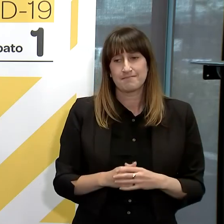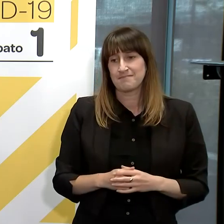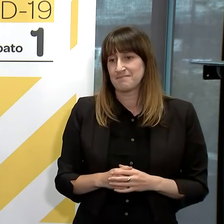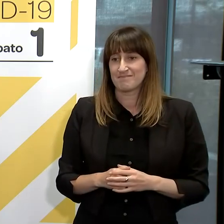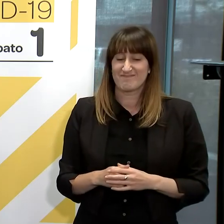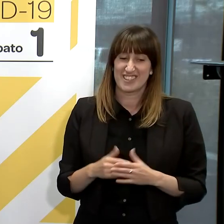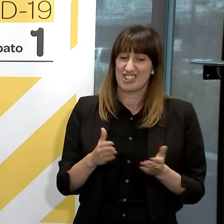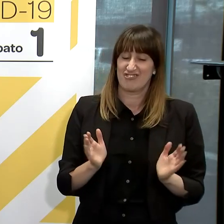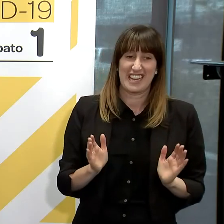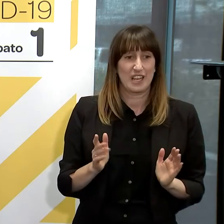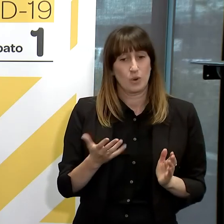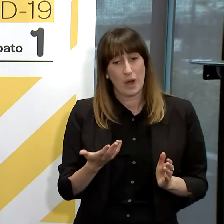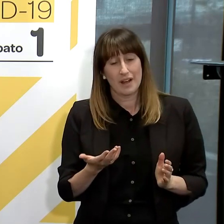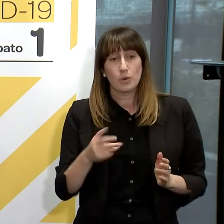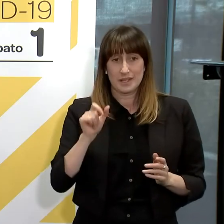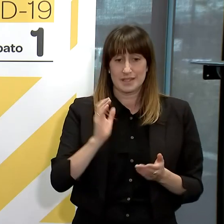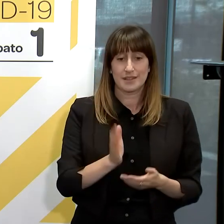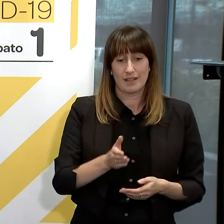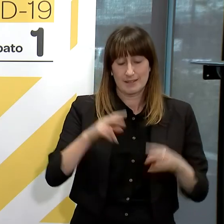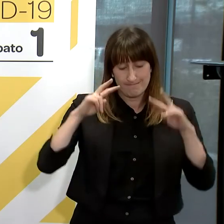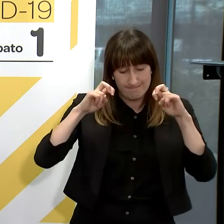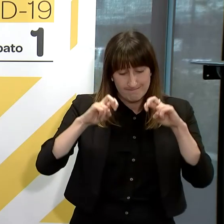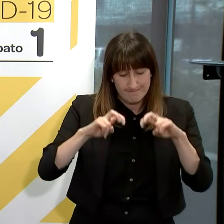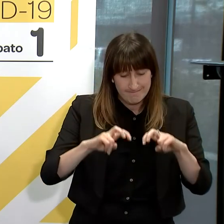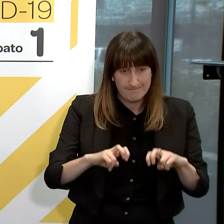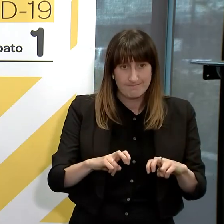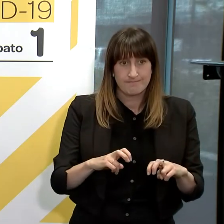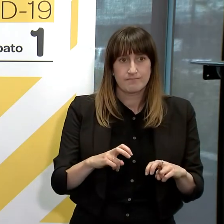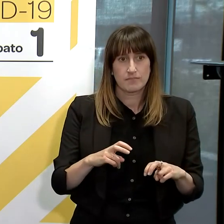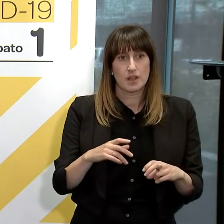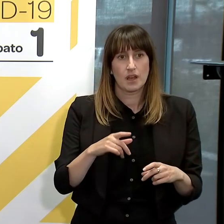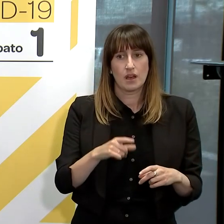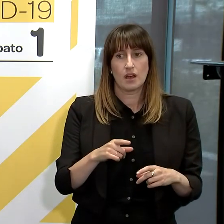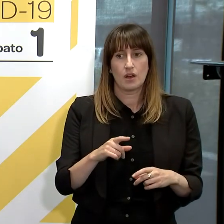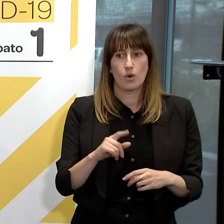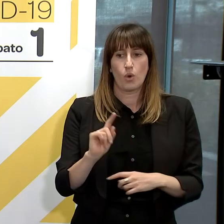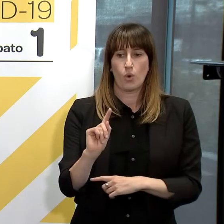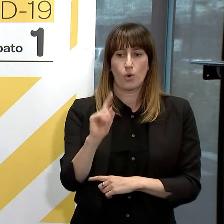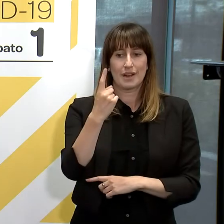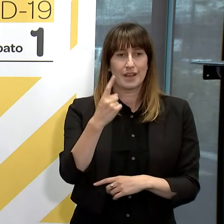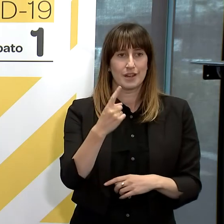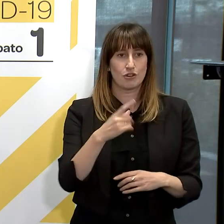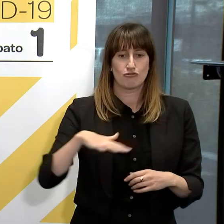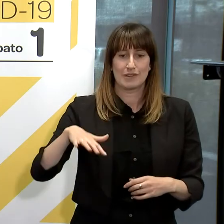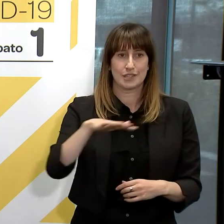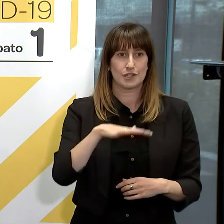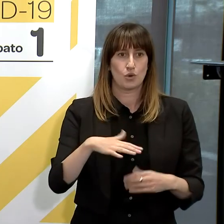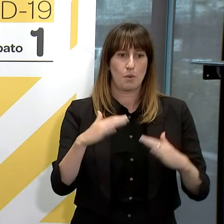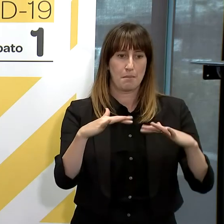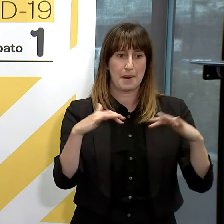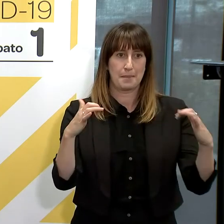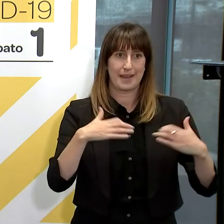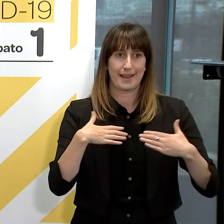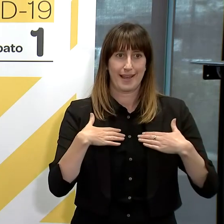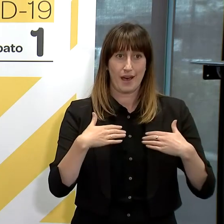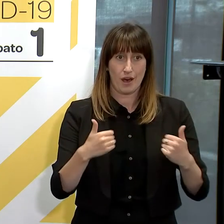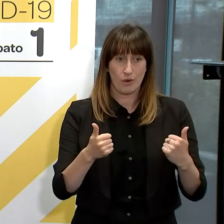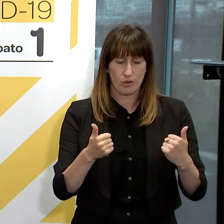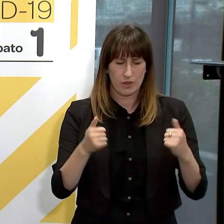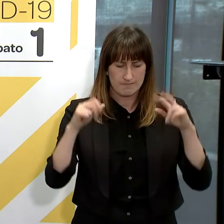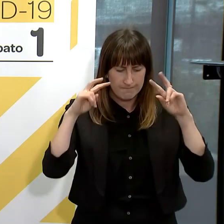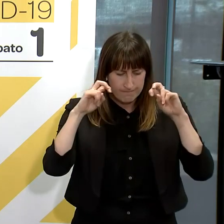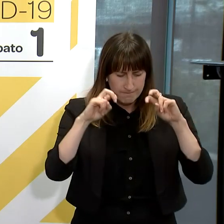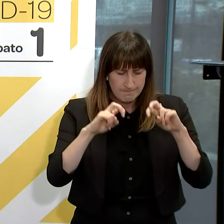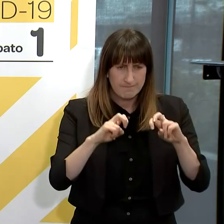We have had an in-depth review that's been undertaken by Auckland Regional Public Health into the cases that we